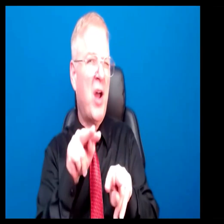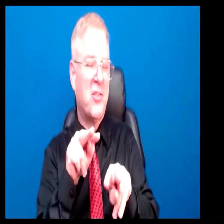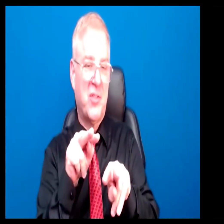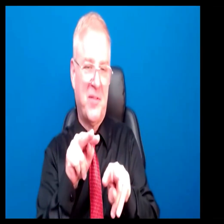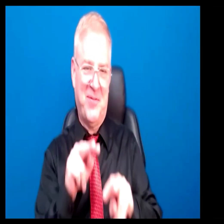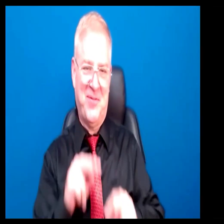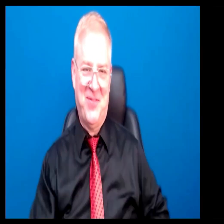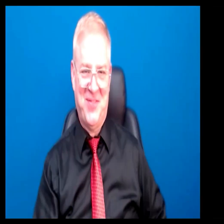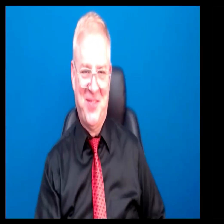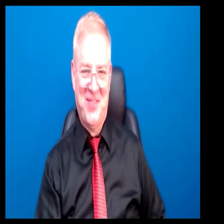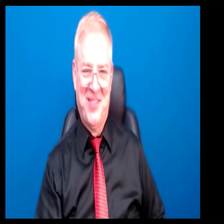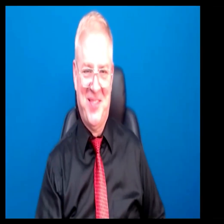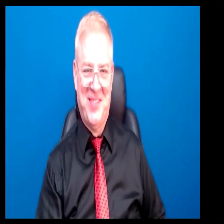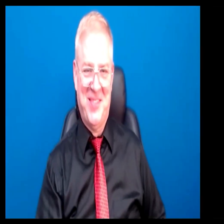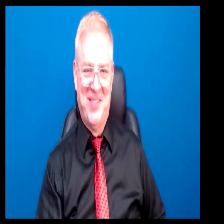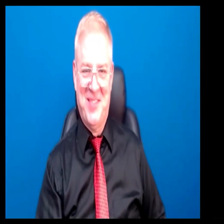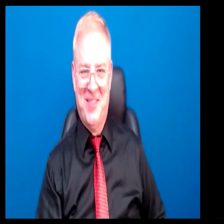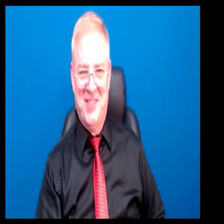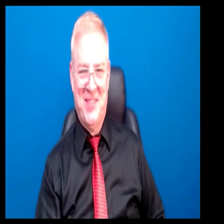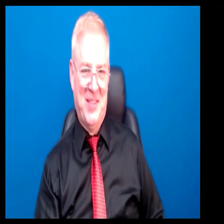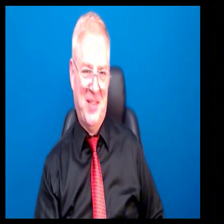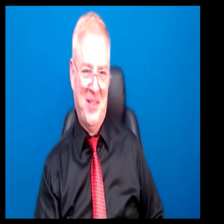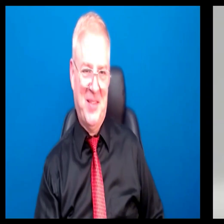Let's watch.